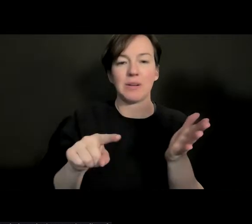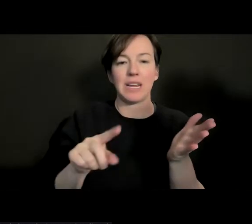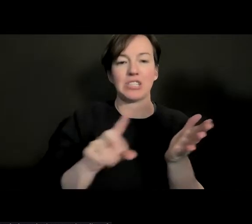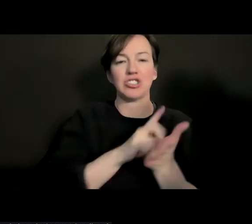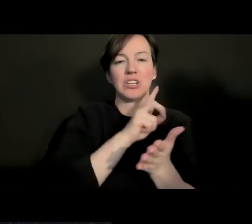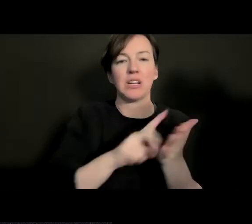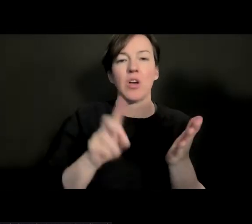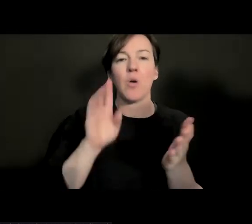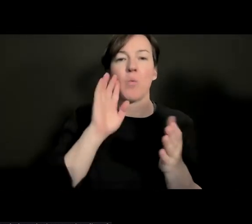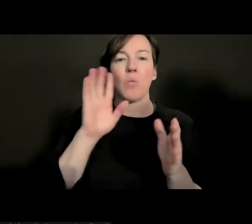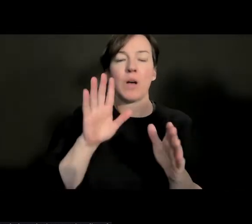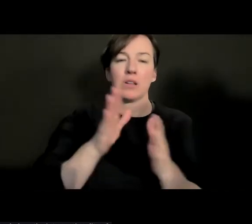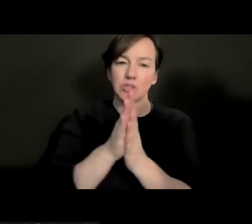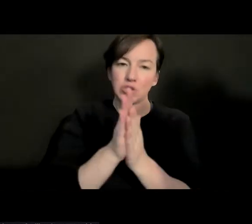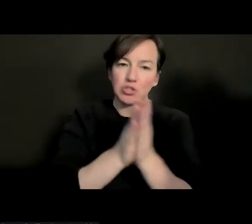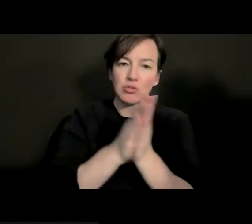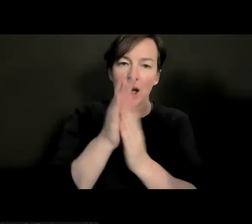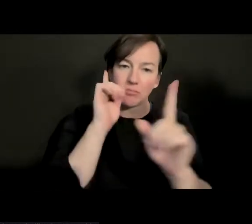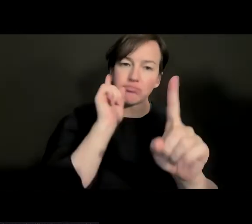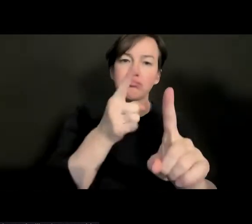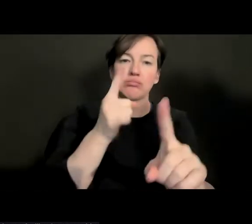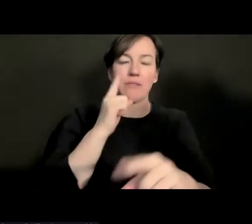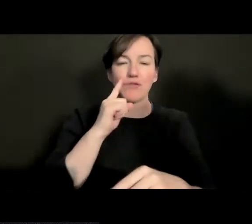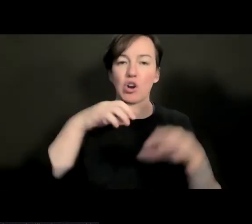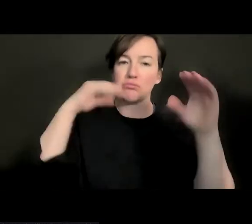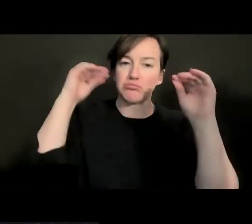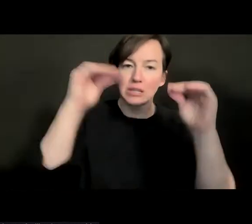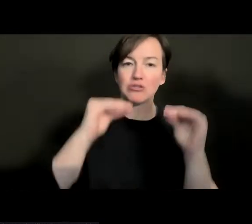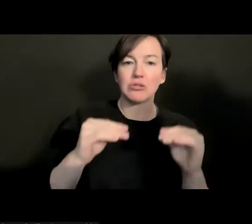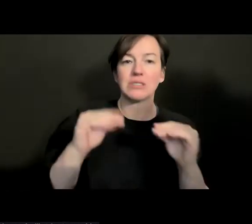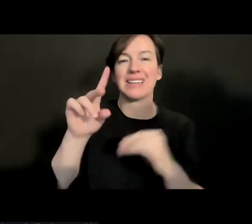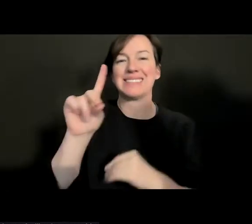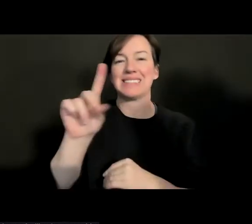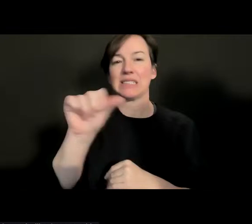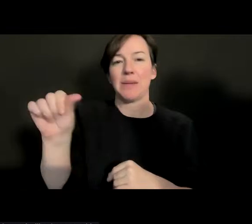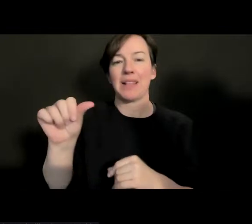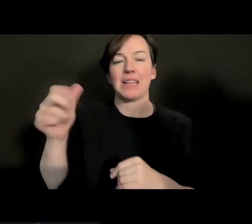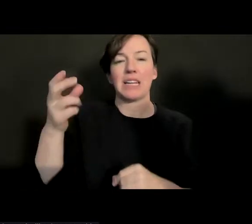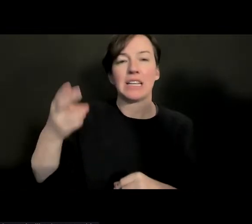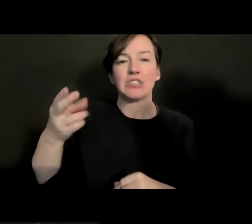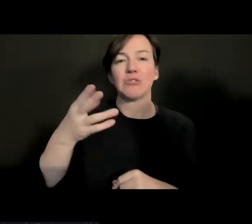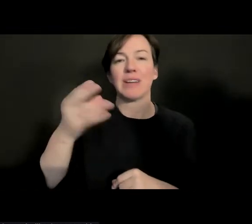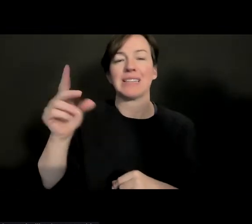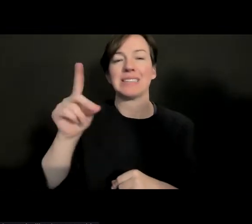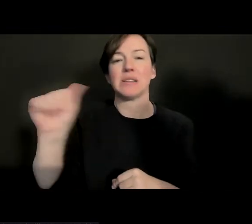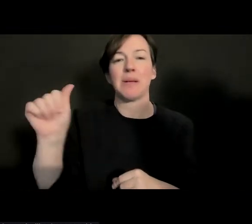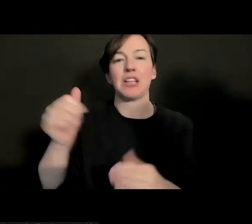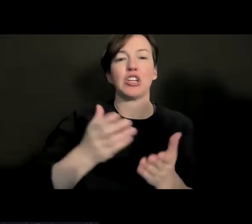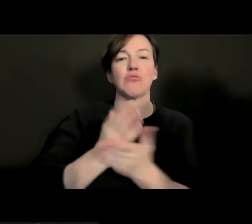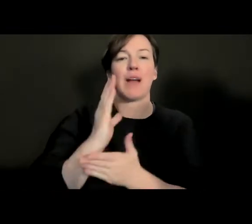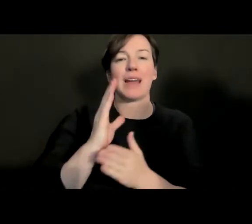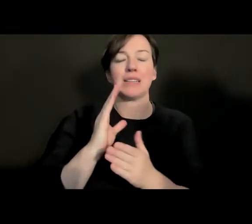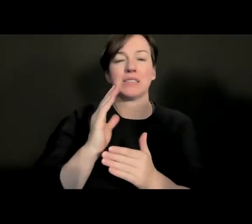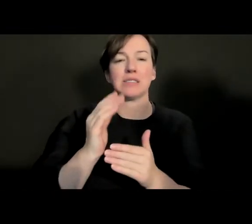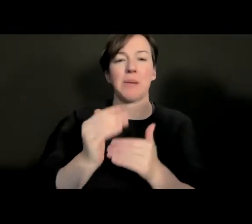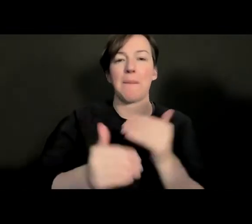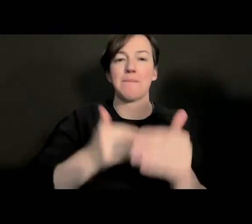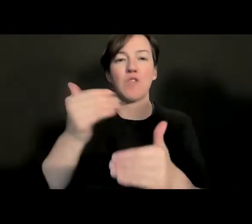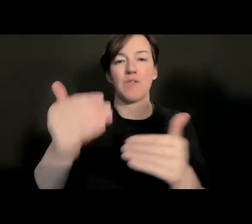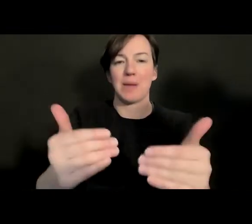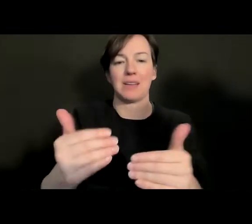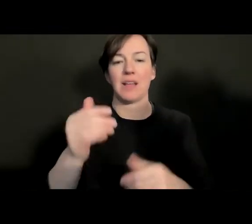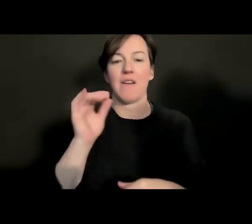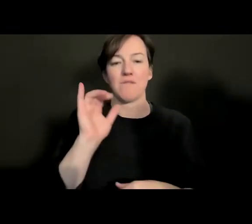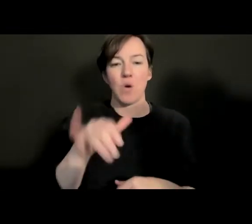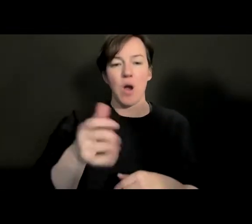provide instruction in disability history and the disability rights movement to enhance the understanding of disability